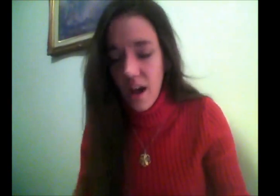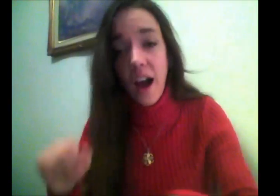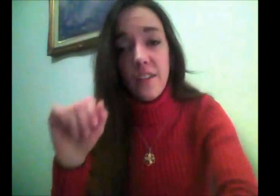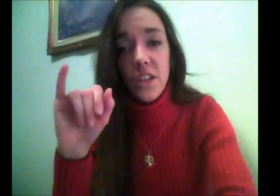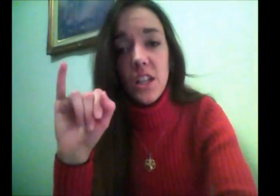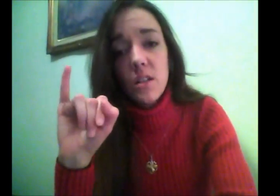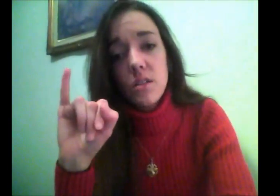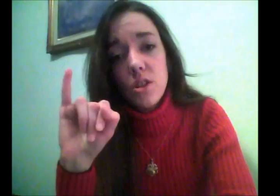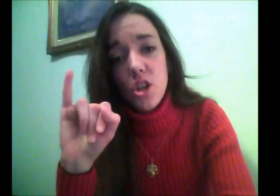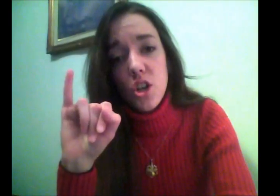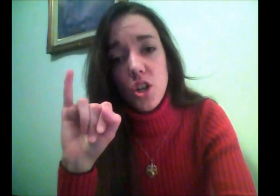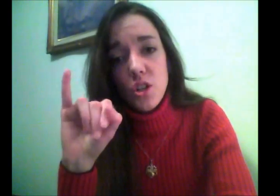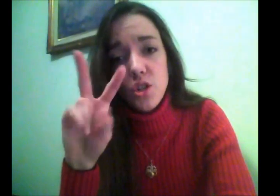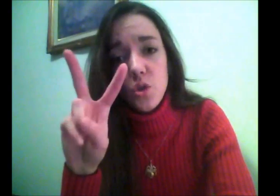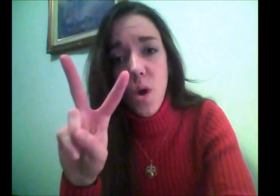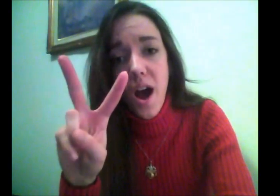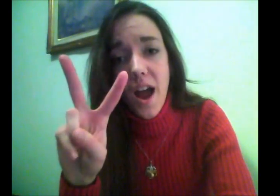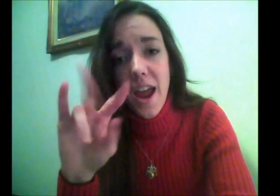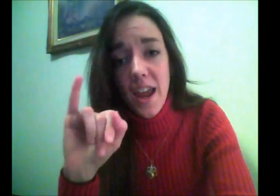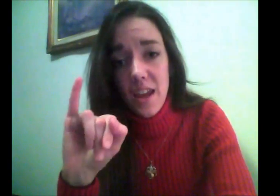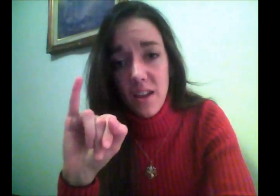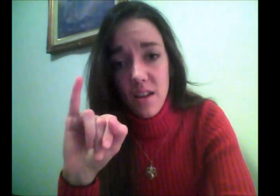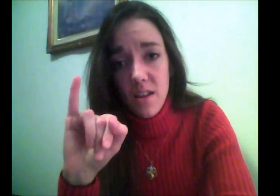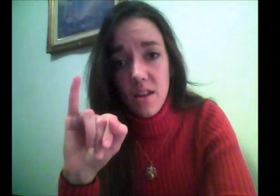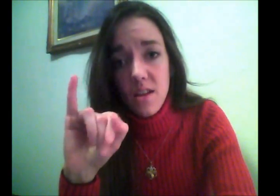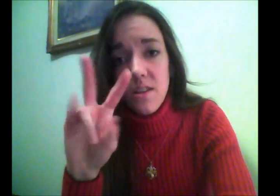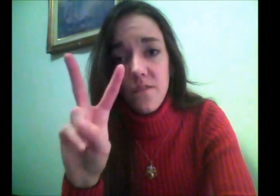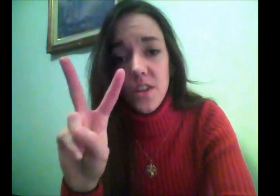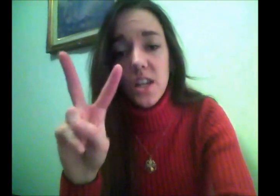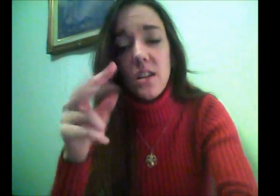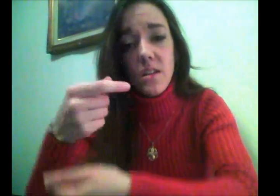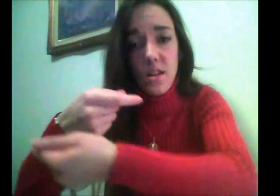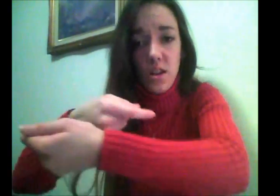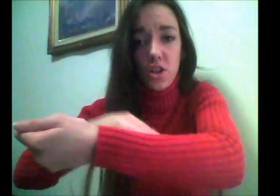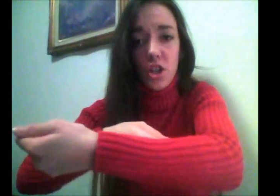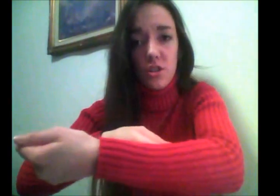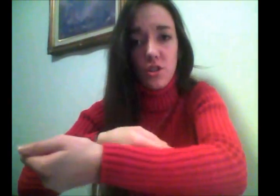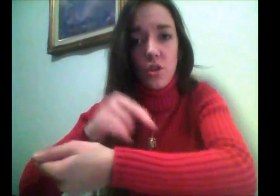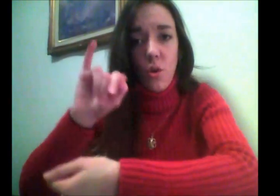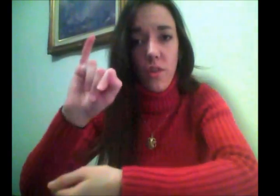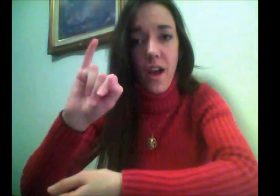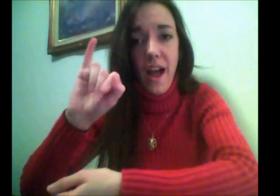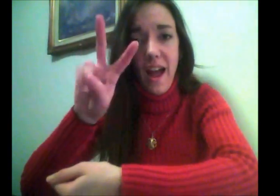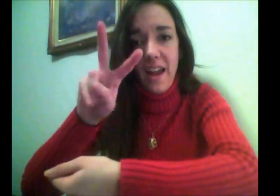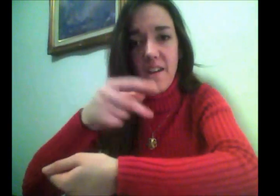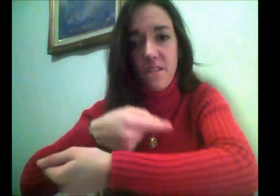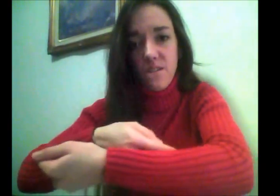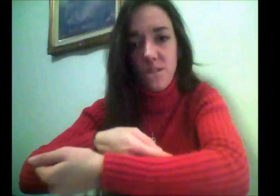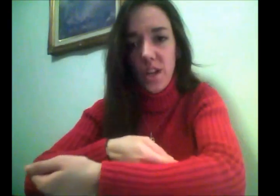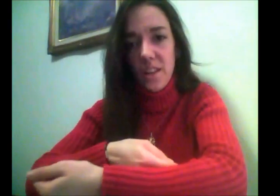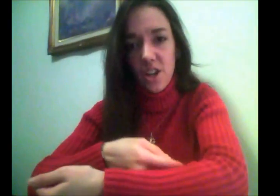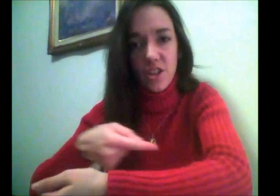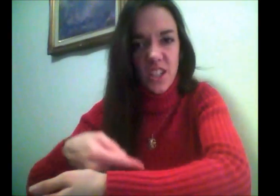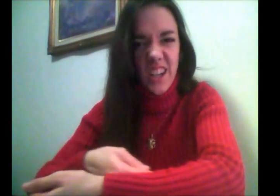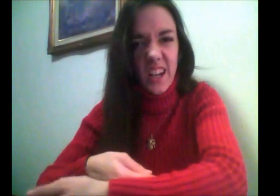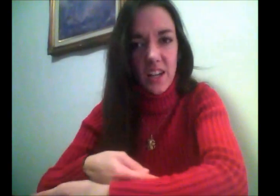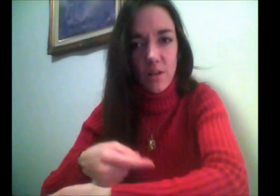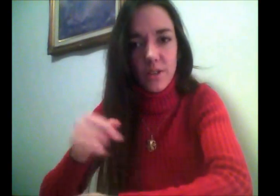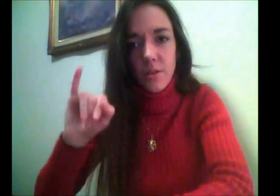IV, you just do I and V, and you can show the I. Be like you're sticking a needle on